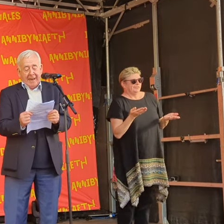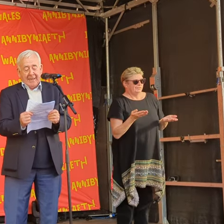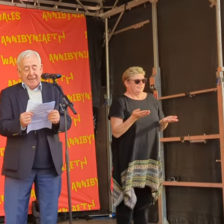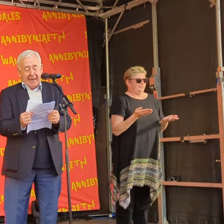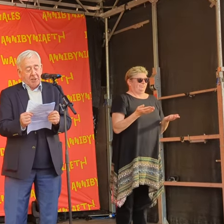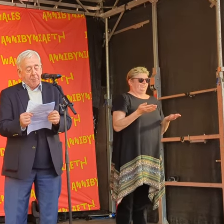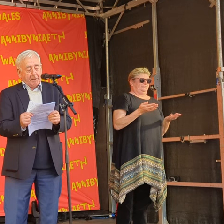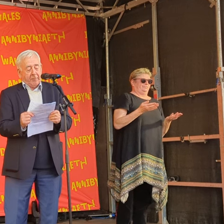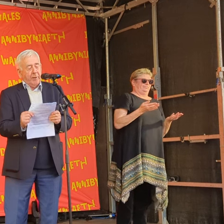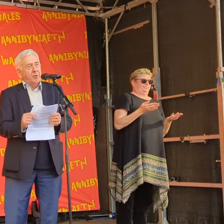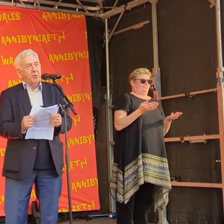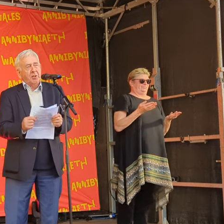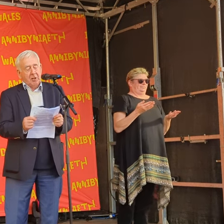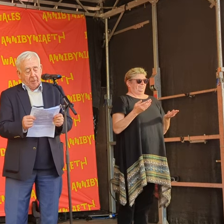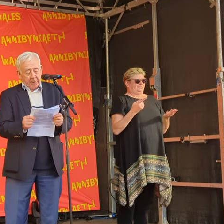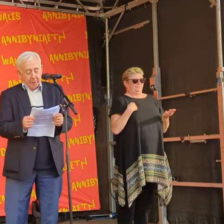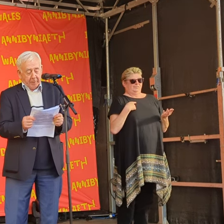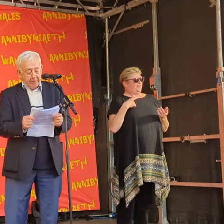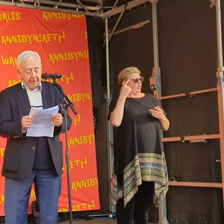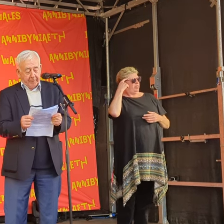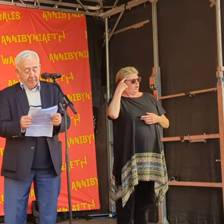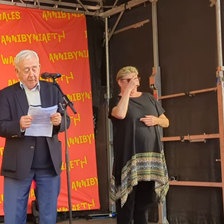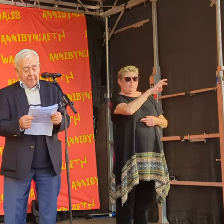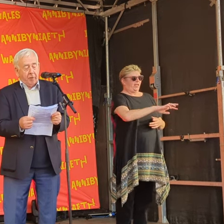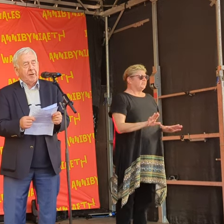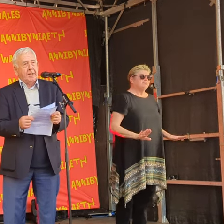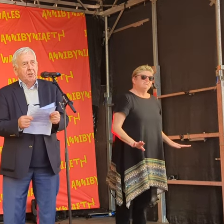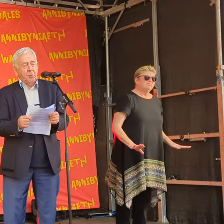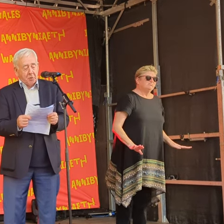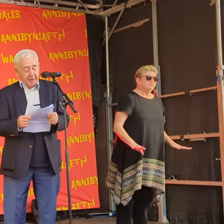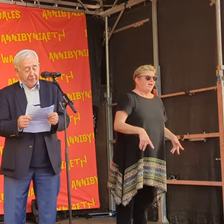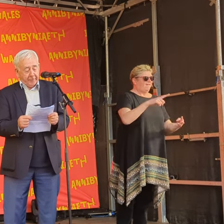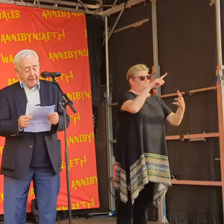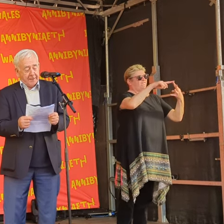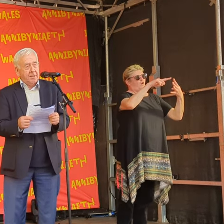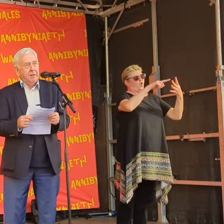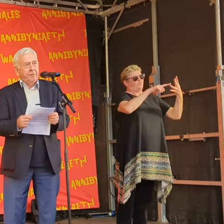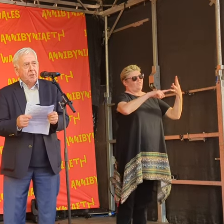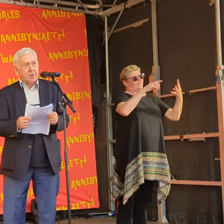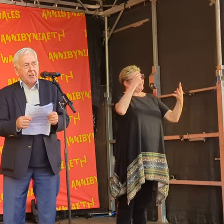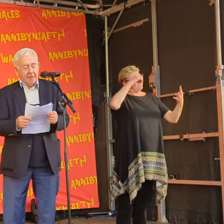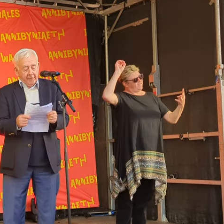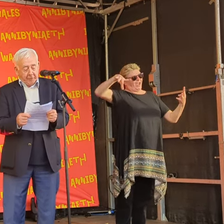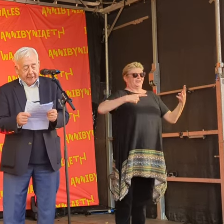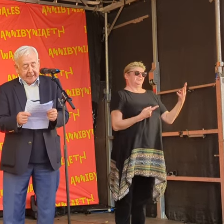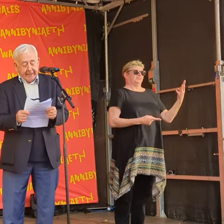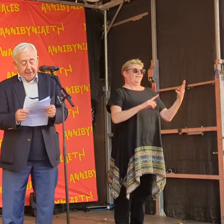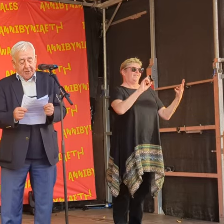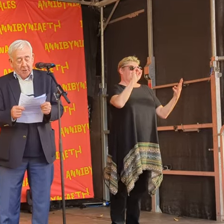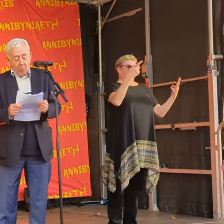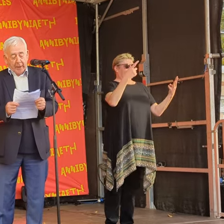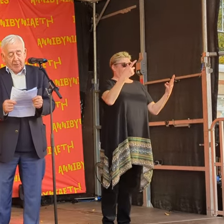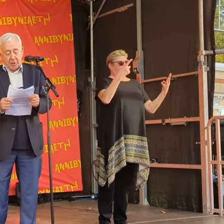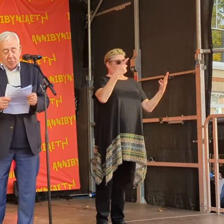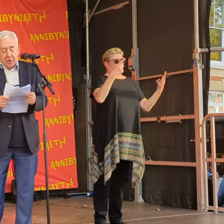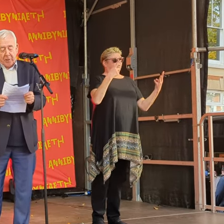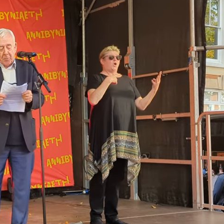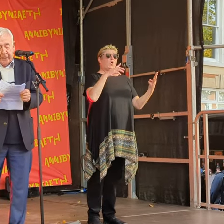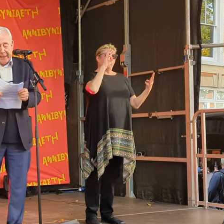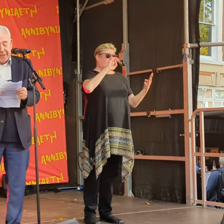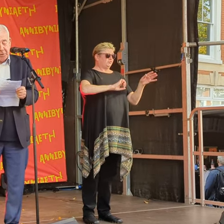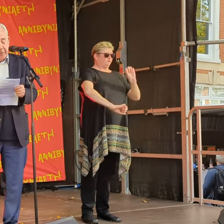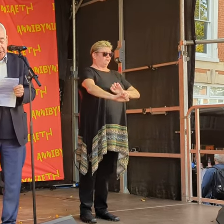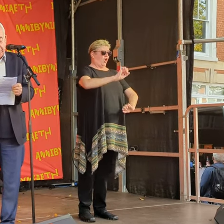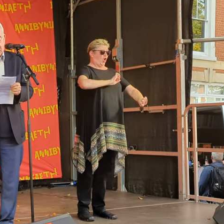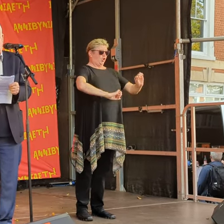with any aspect of Wales's economic well-being. 4 facts we should never forget. Firstly, for decades, Wales has struggled